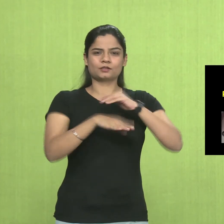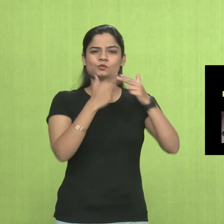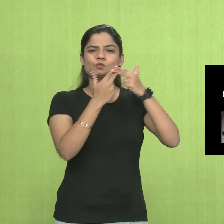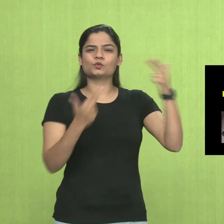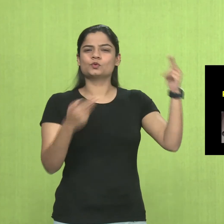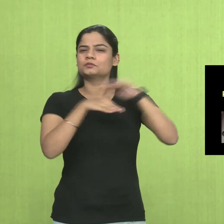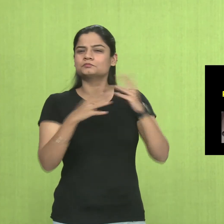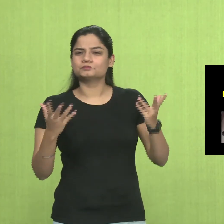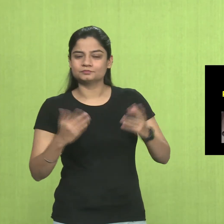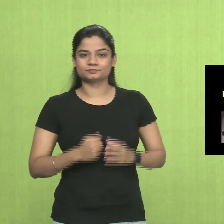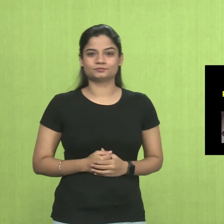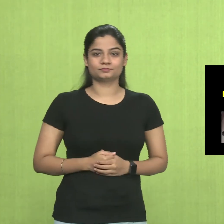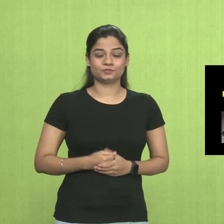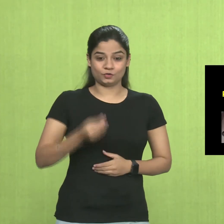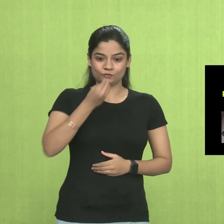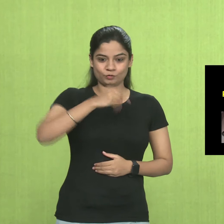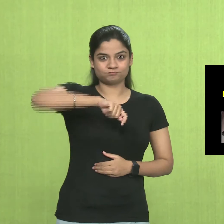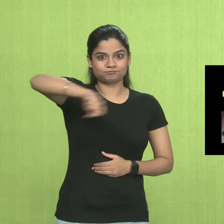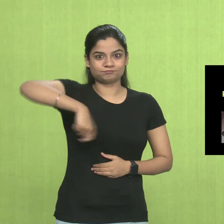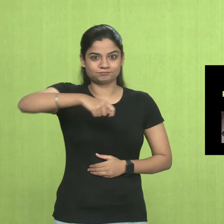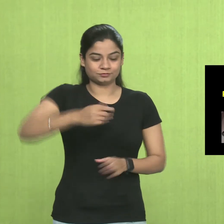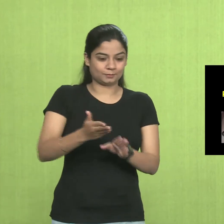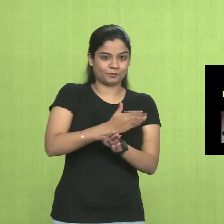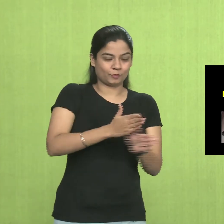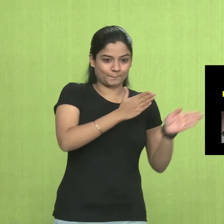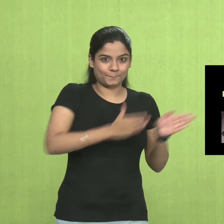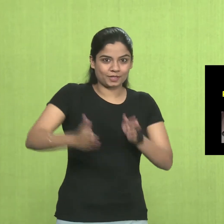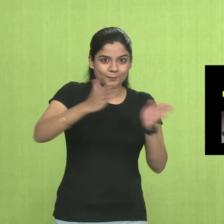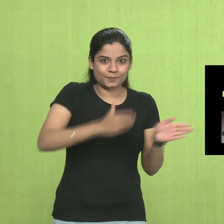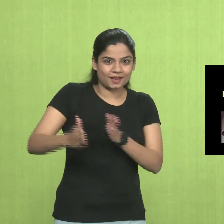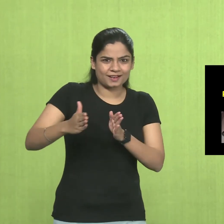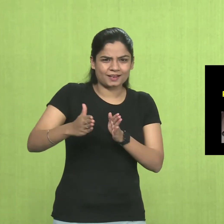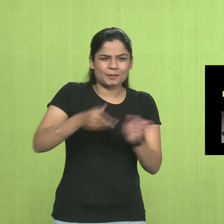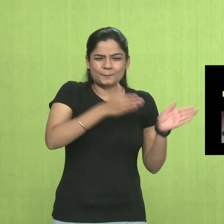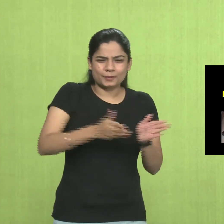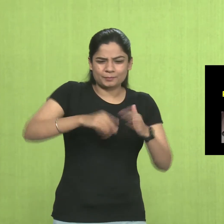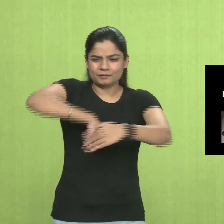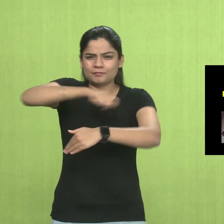The title is Preparation of Food.